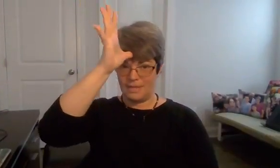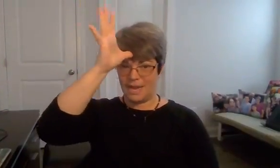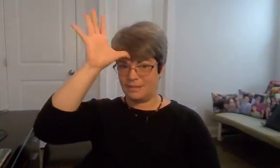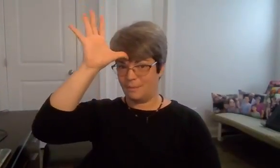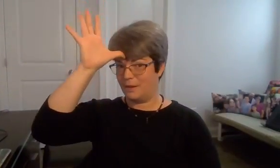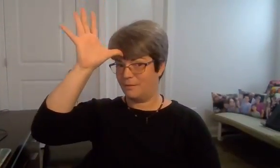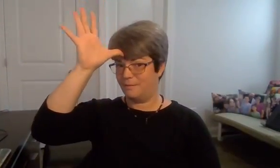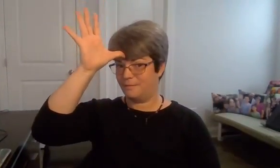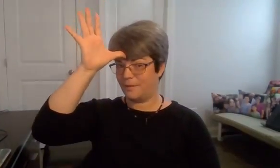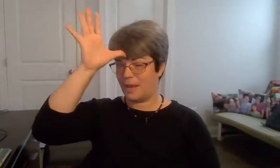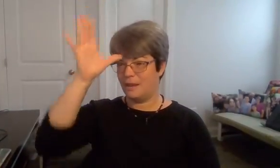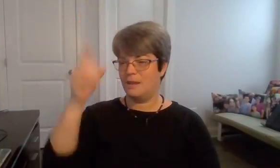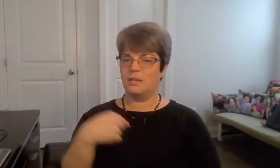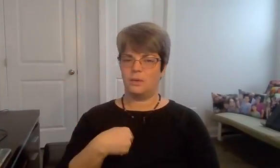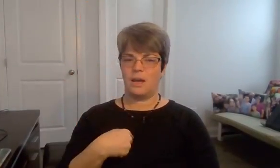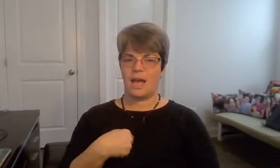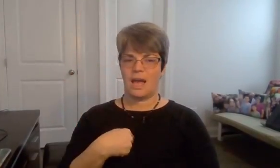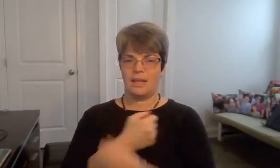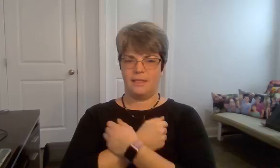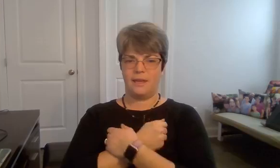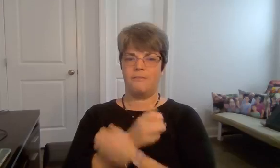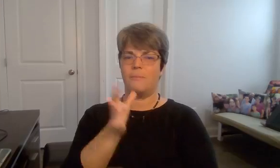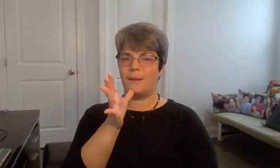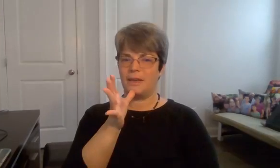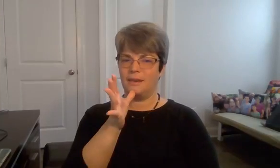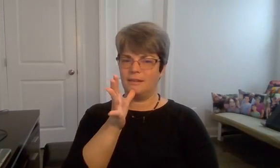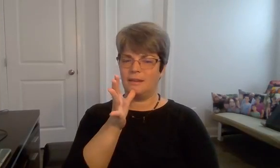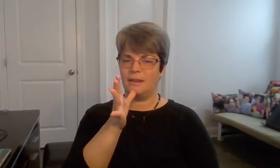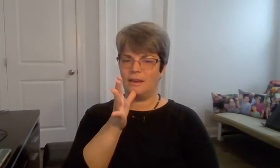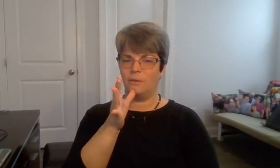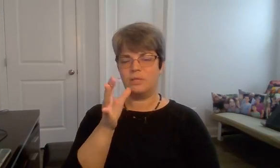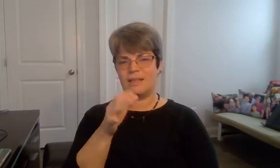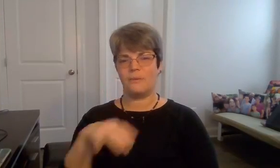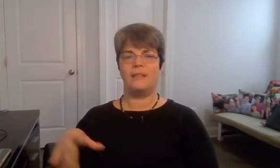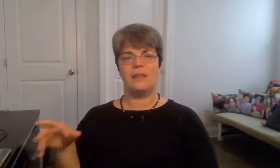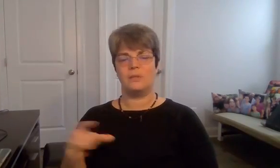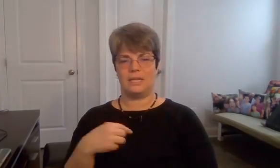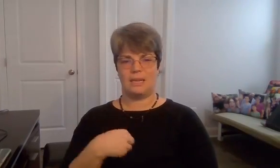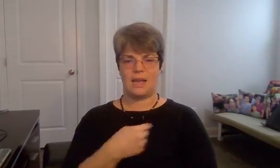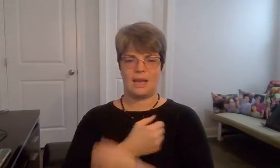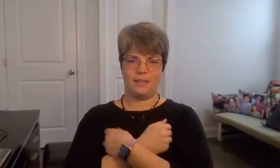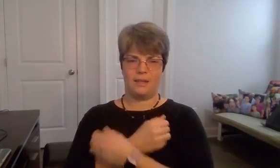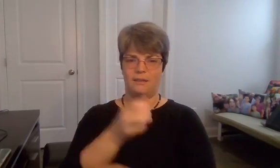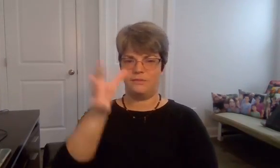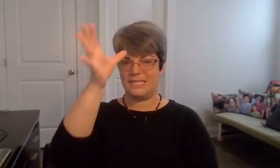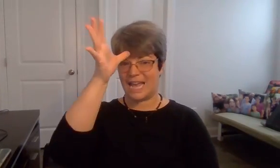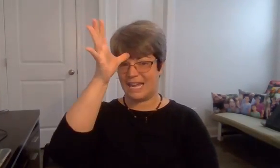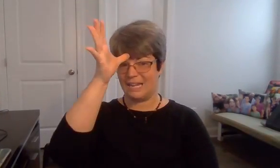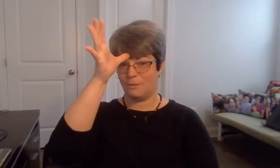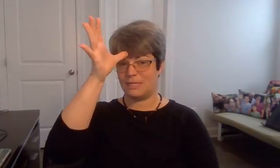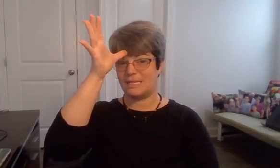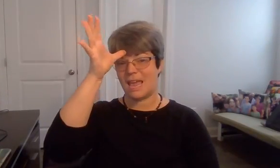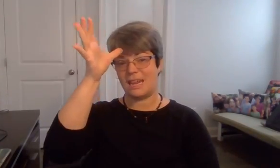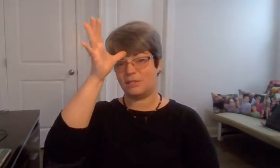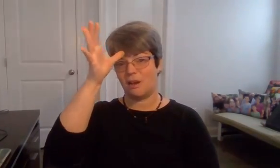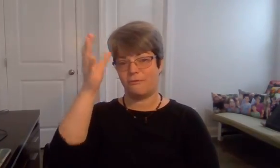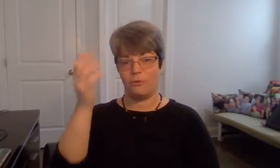Daddy's up here. Okay, so I love mommy. We'll sing that one, and then we'll sing I love daddy. And we'll say daddies are